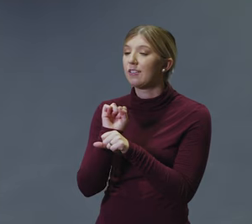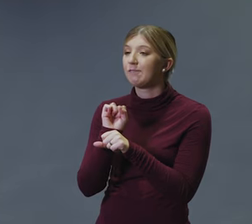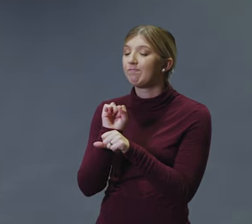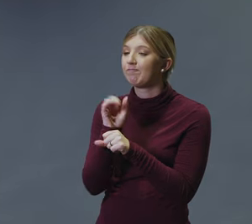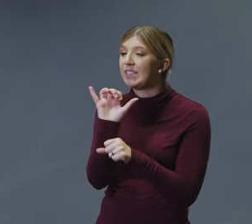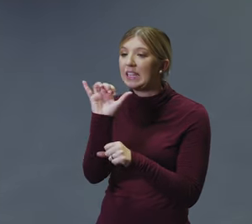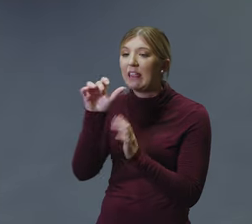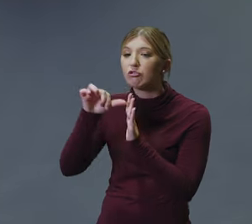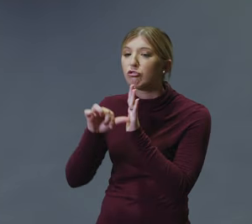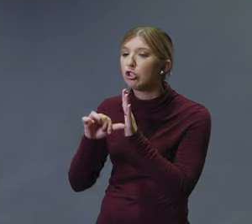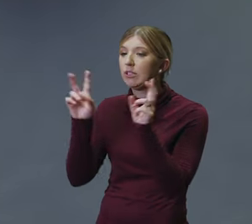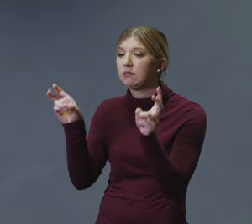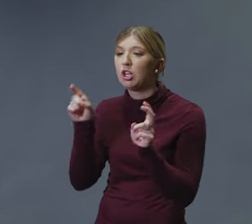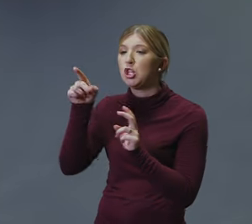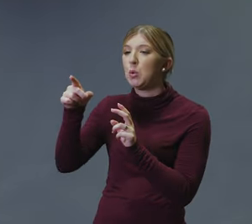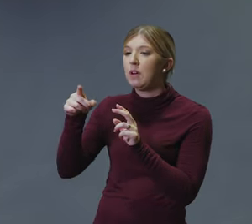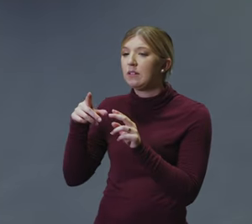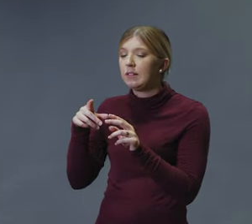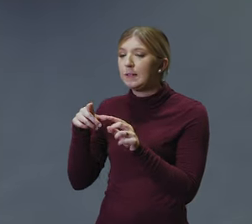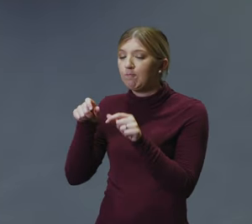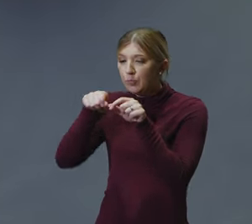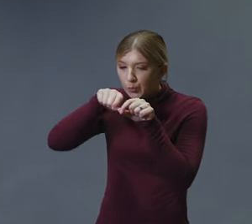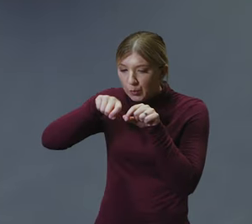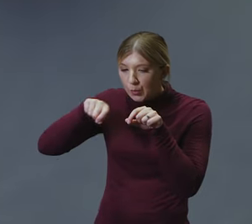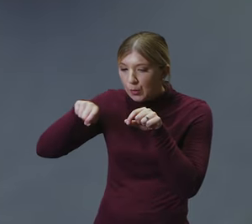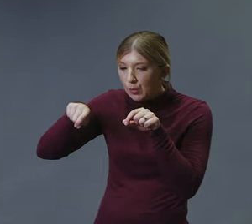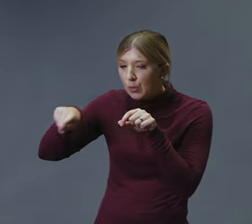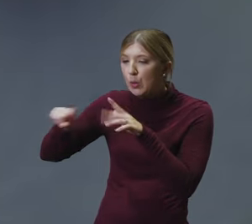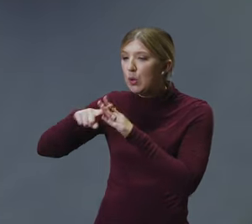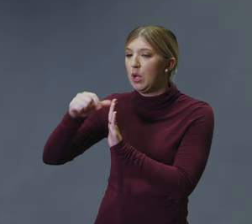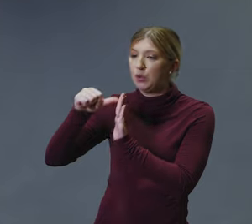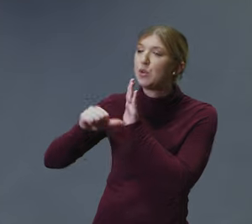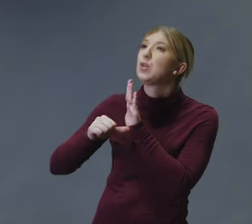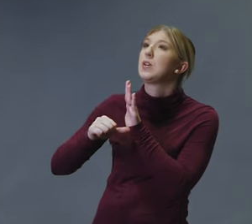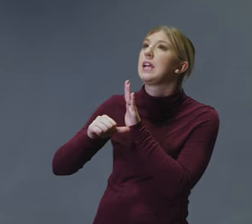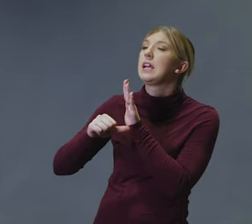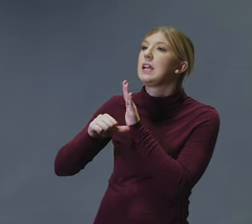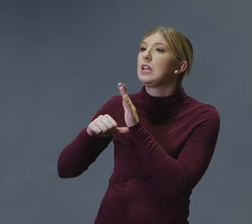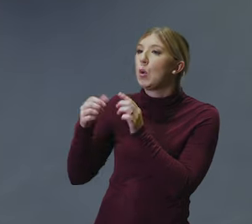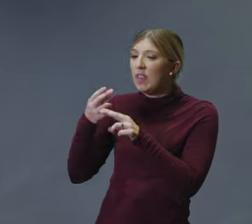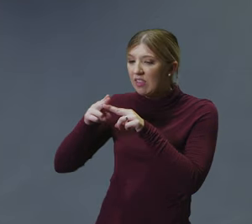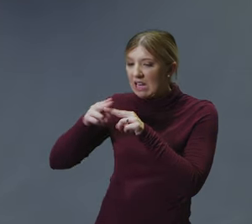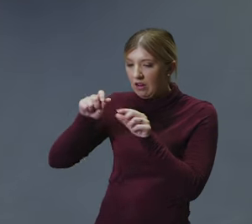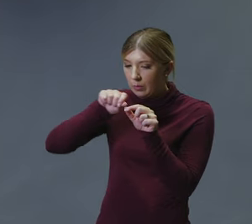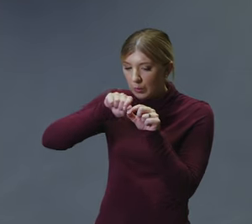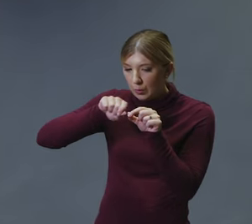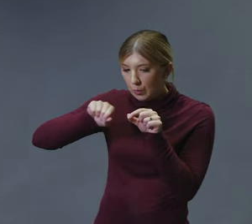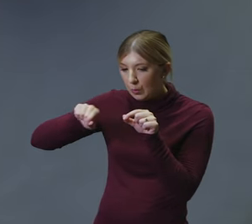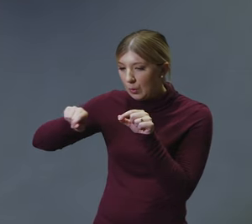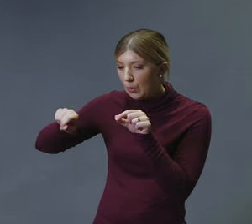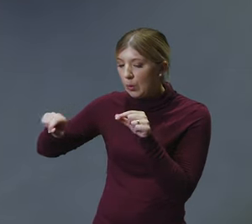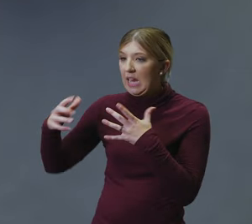here, that you would cut with a scalpel. Because it's in the scalpel as you're cutting that